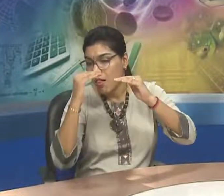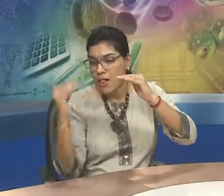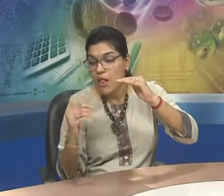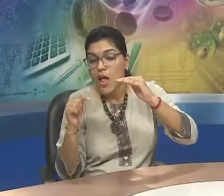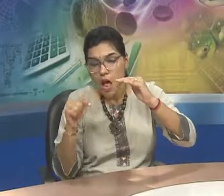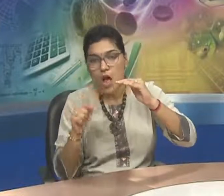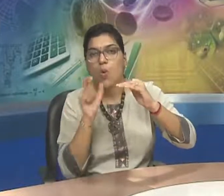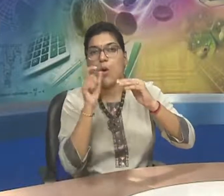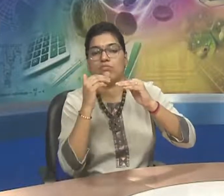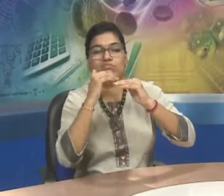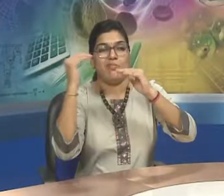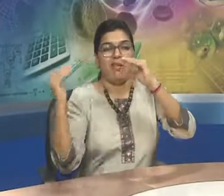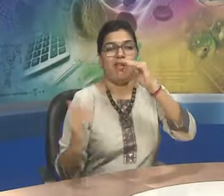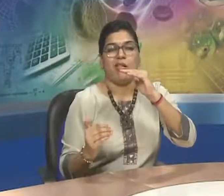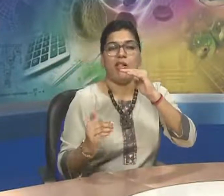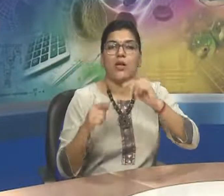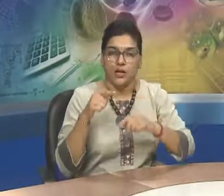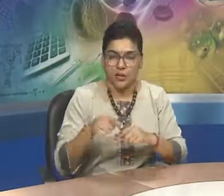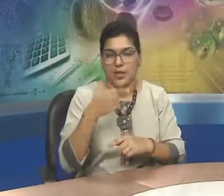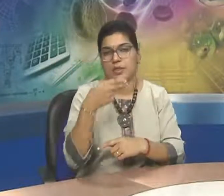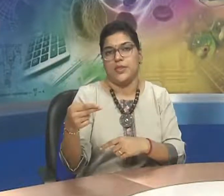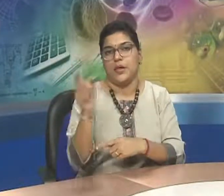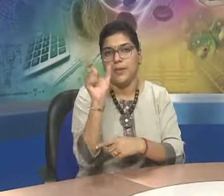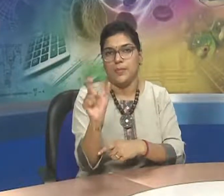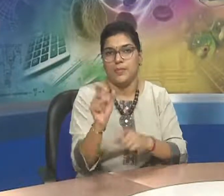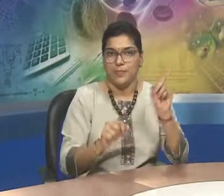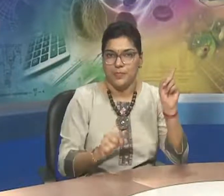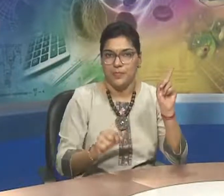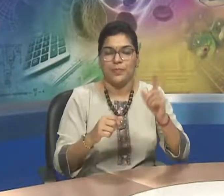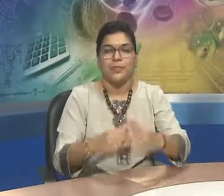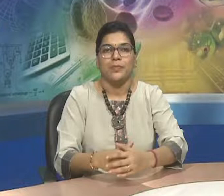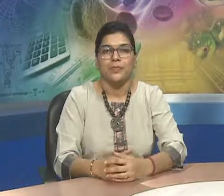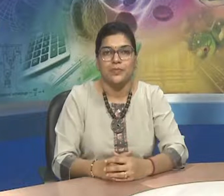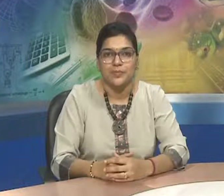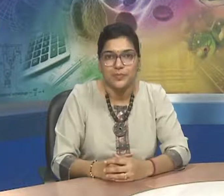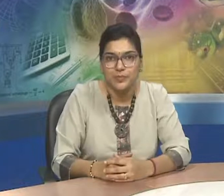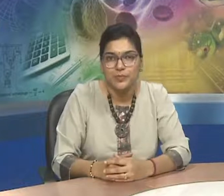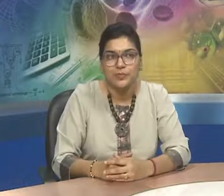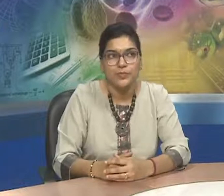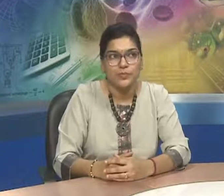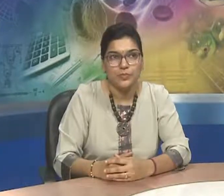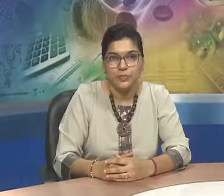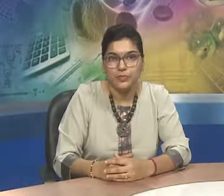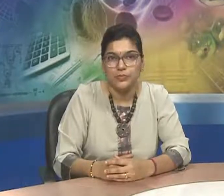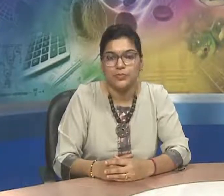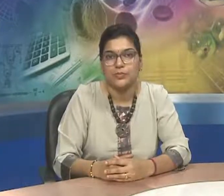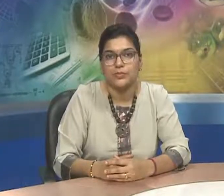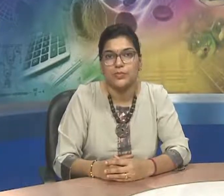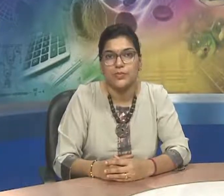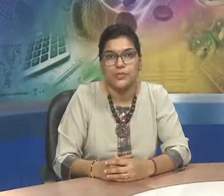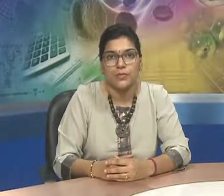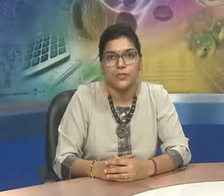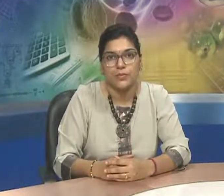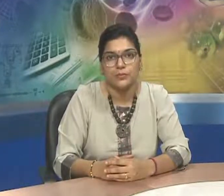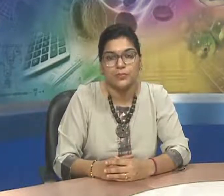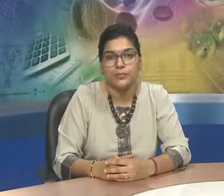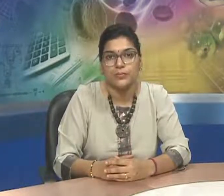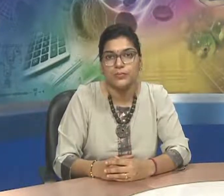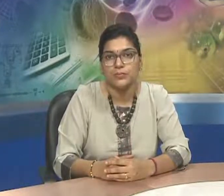Like if there is a gender, then comparing the one with the other is known as